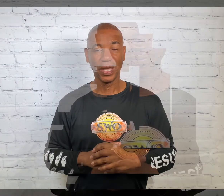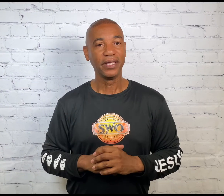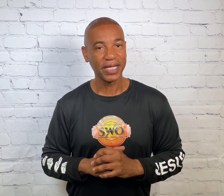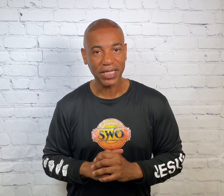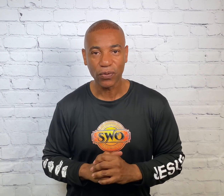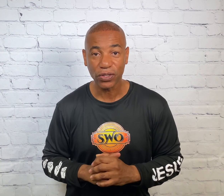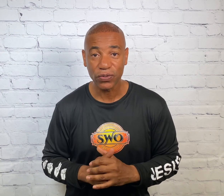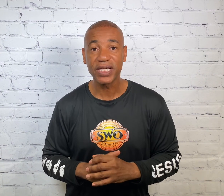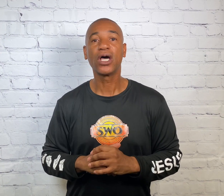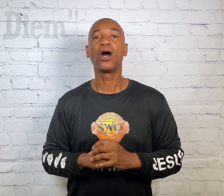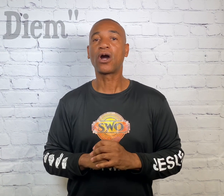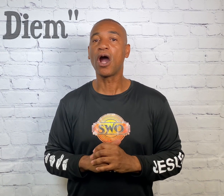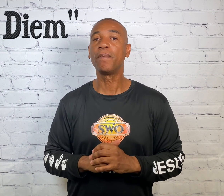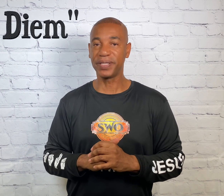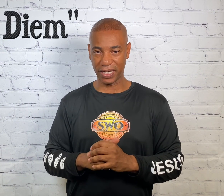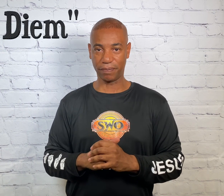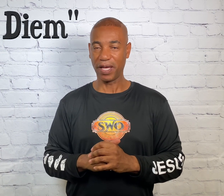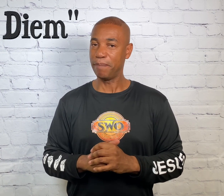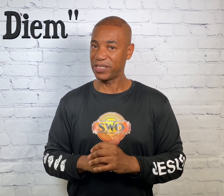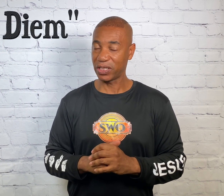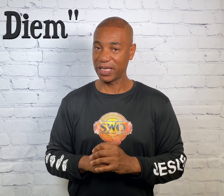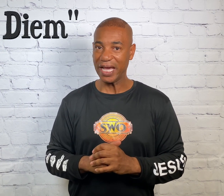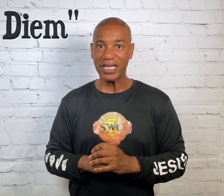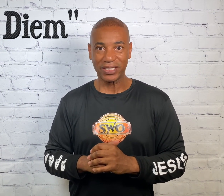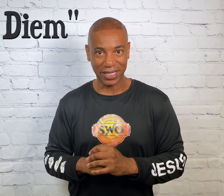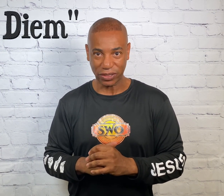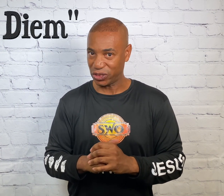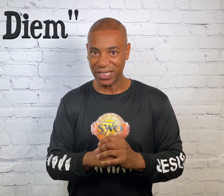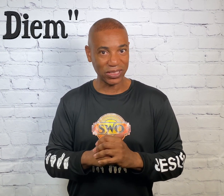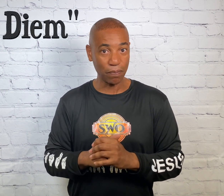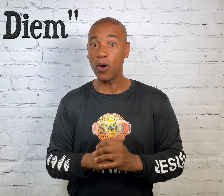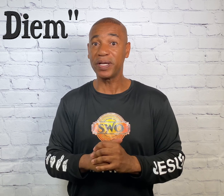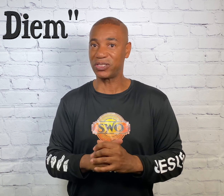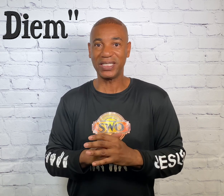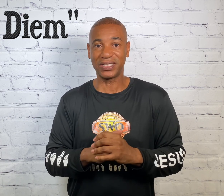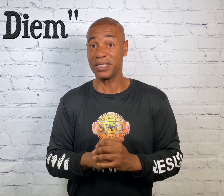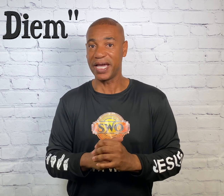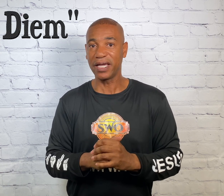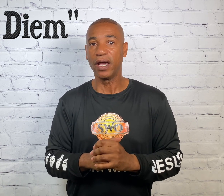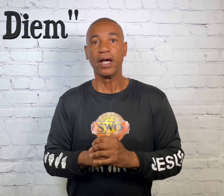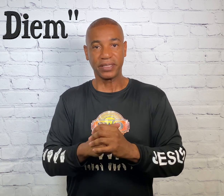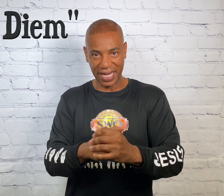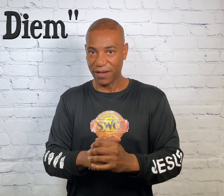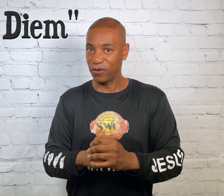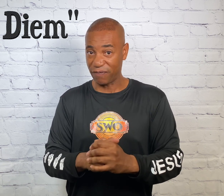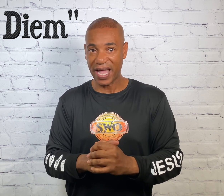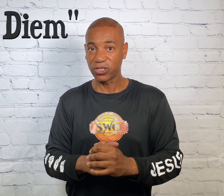The next sign we're going to do is carpe diem. Basically, seize the moment, seize the day, take full advantage of it